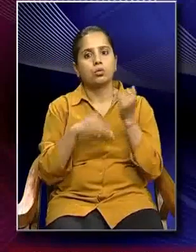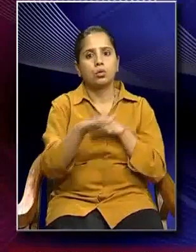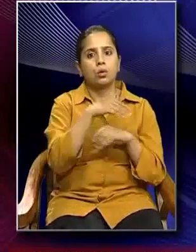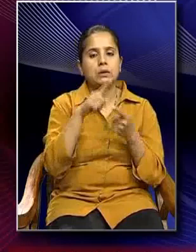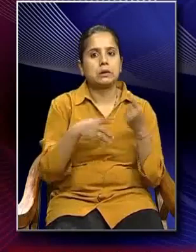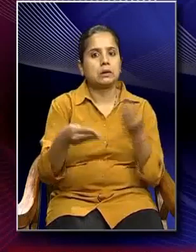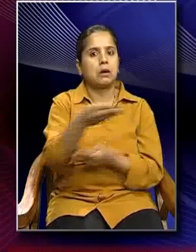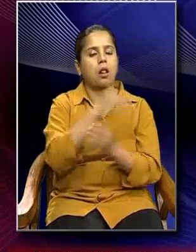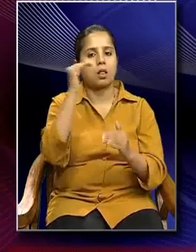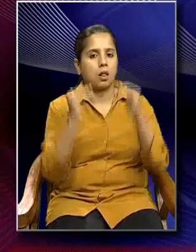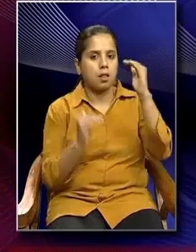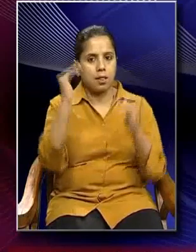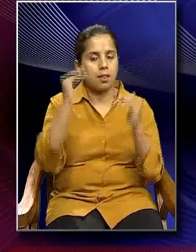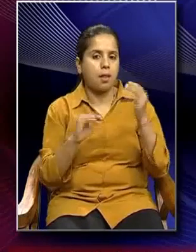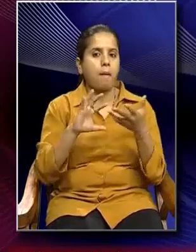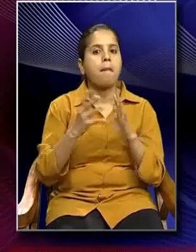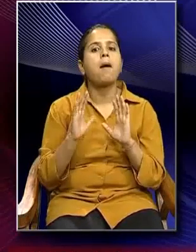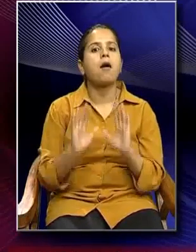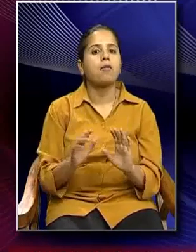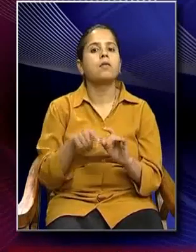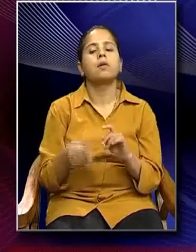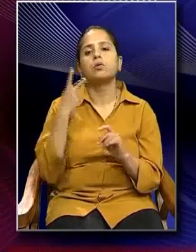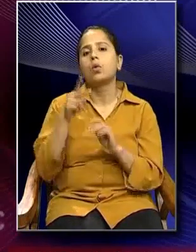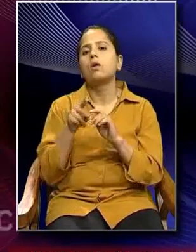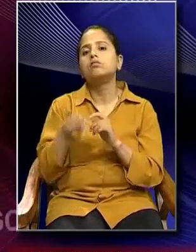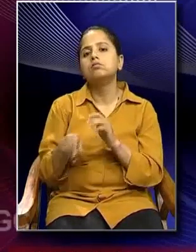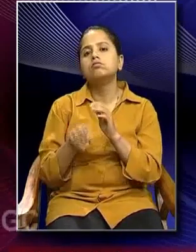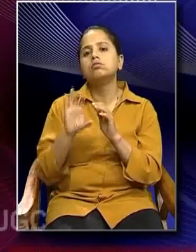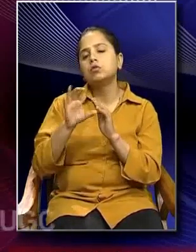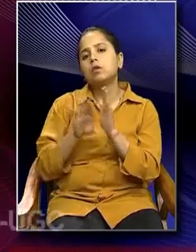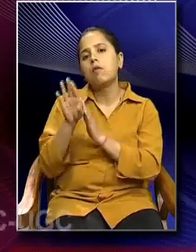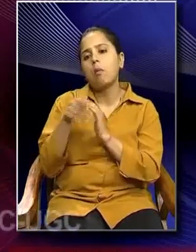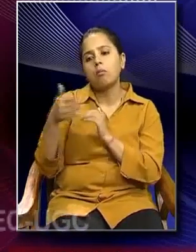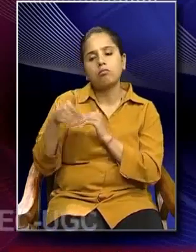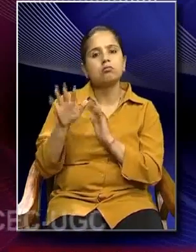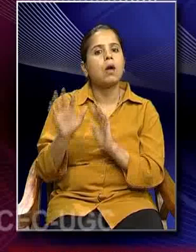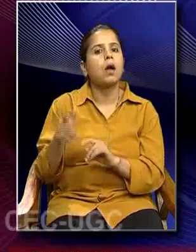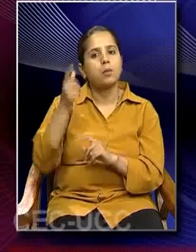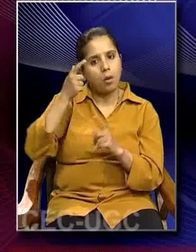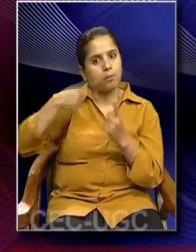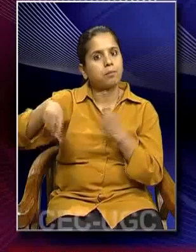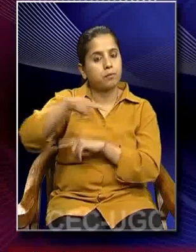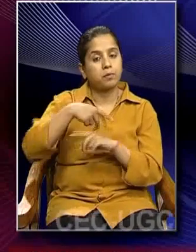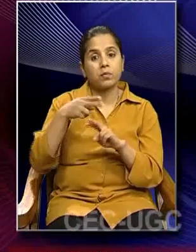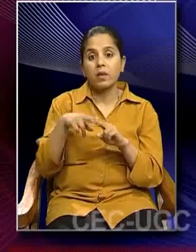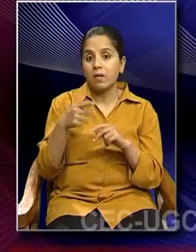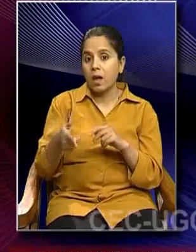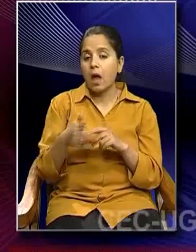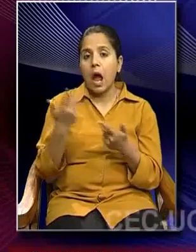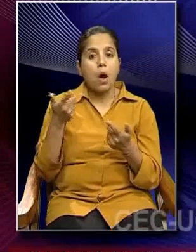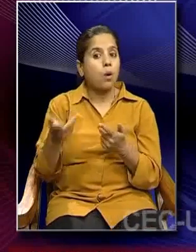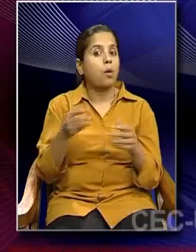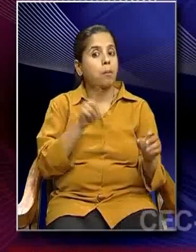economic inequalities in a less developing world. So therefore, if you look at how migration is